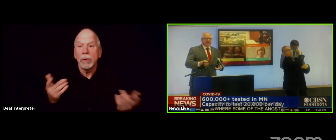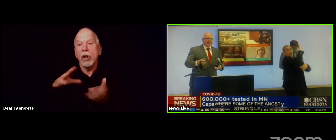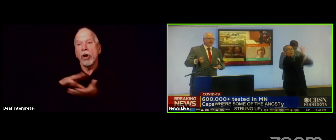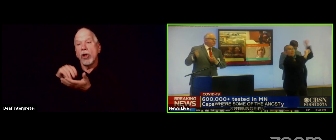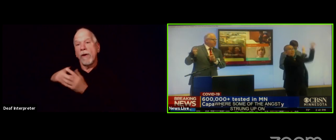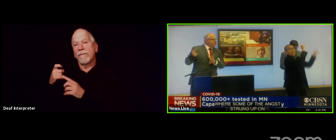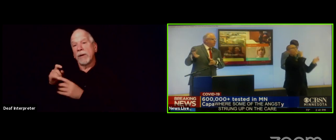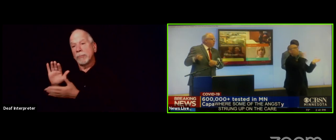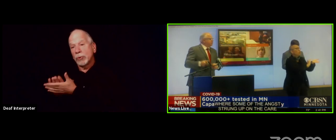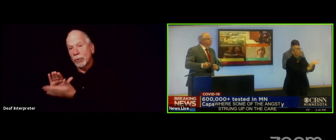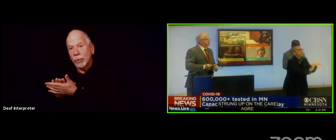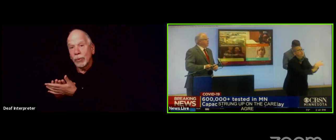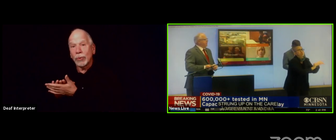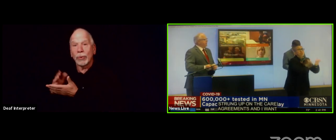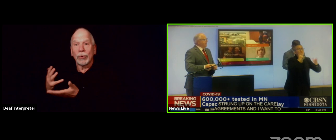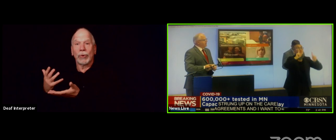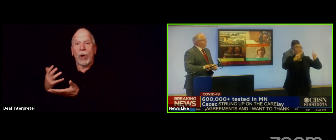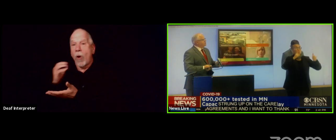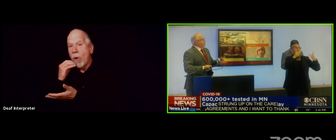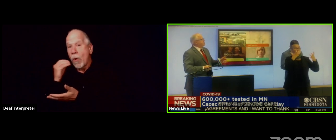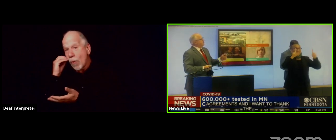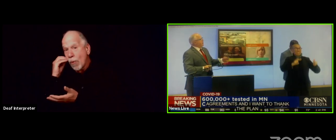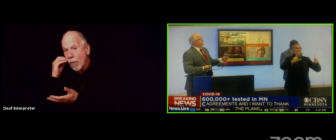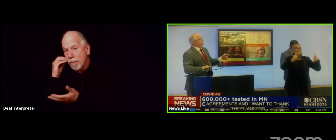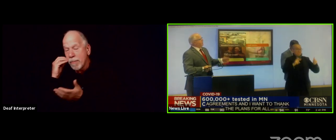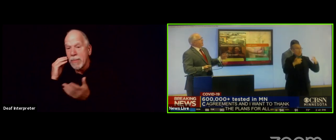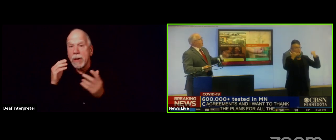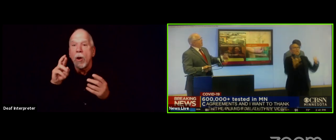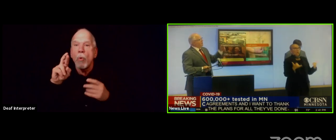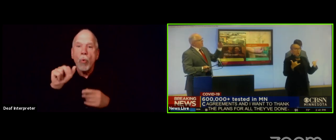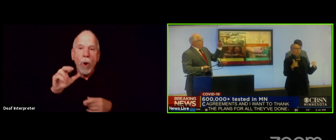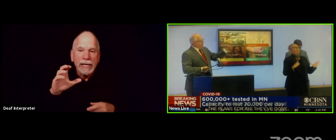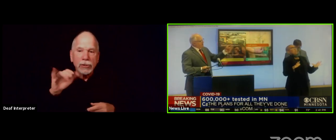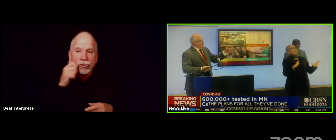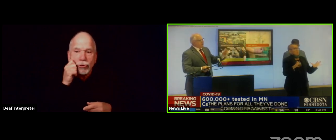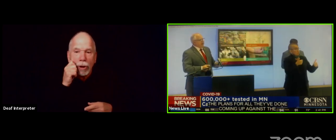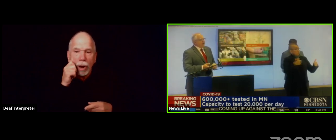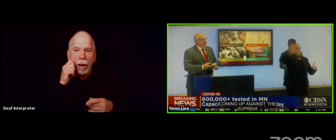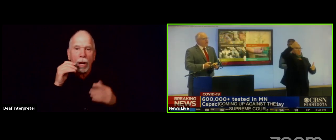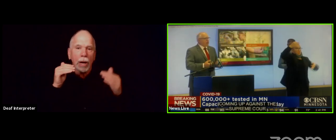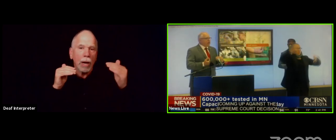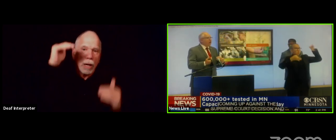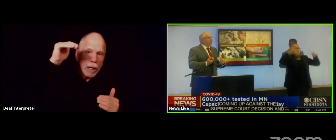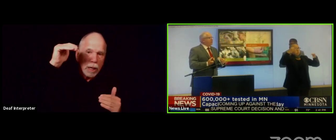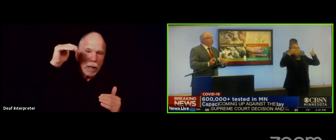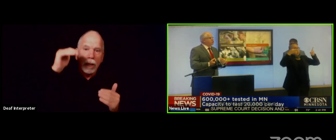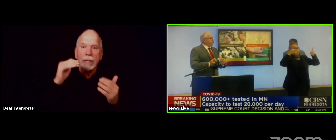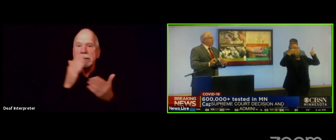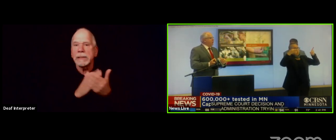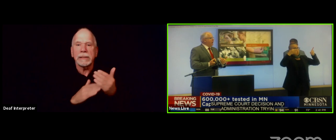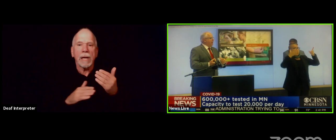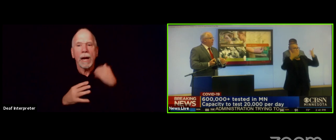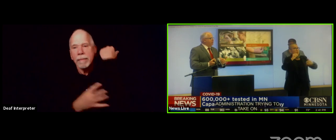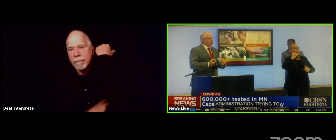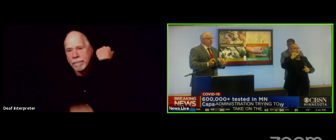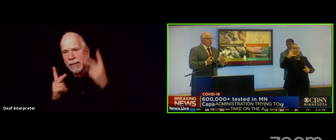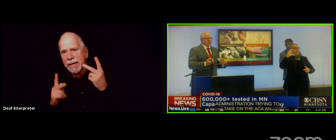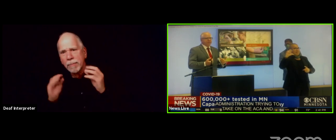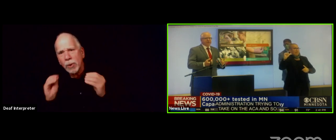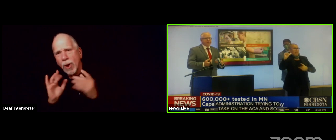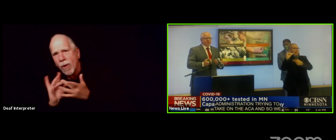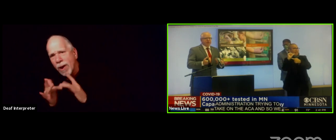up against the Supreme Court decision and the administration trying to take on the ACA. And so we are deeply concerned about what happens with